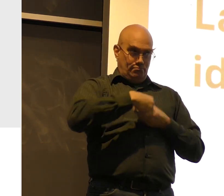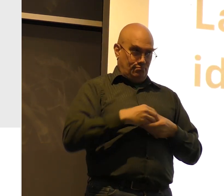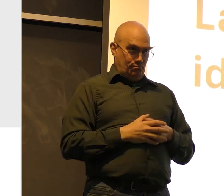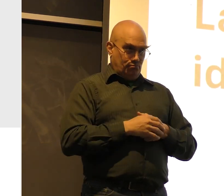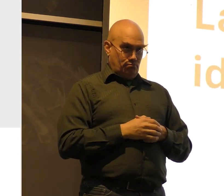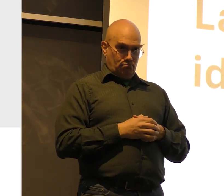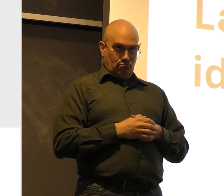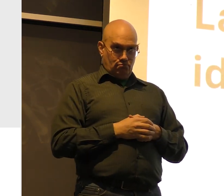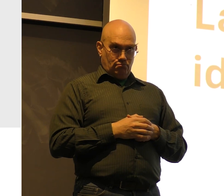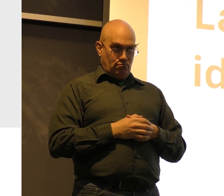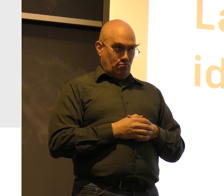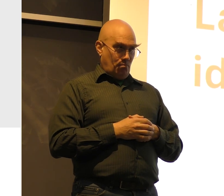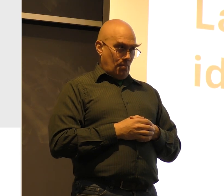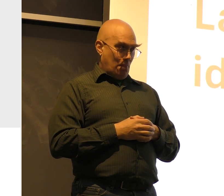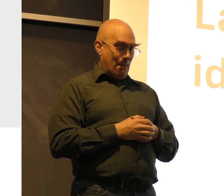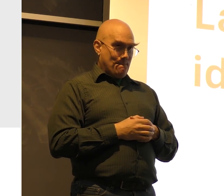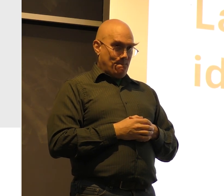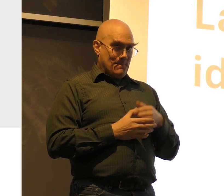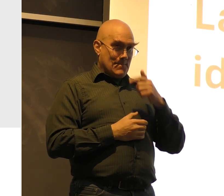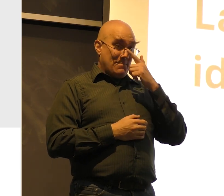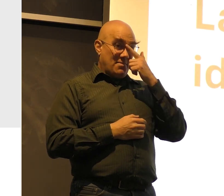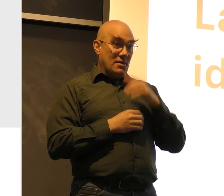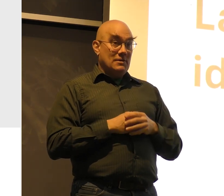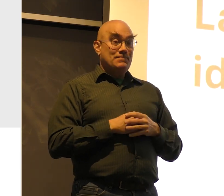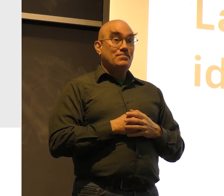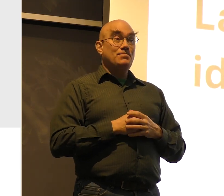to be exposed by other experiences in my life, other identities.